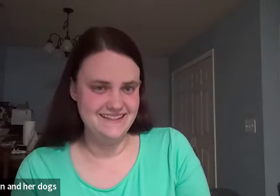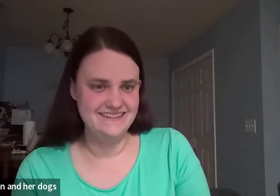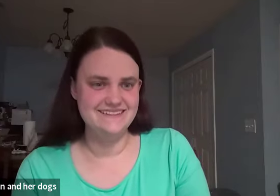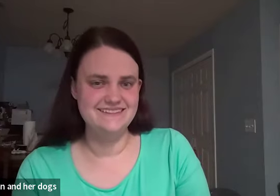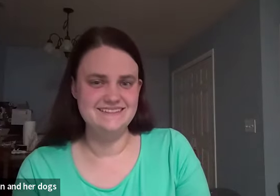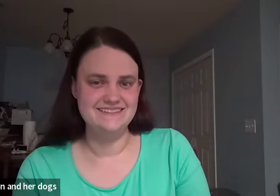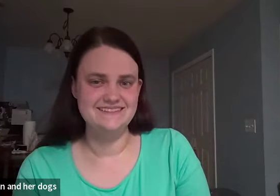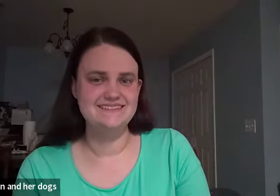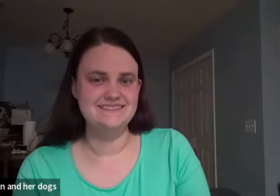D.